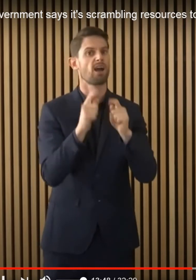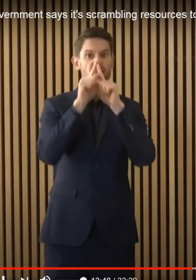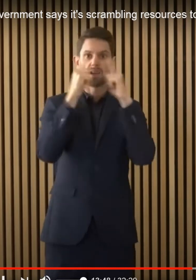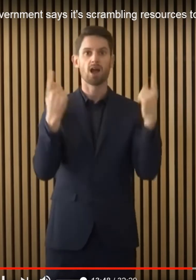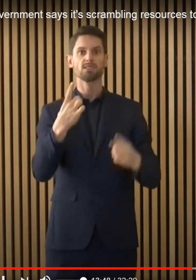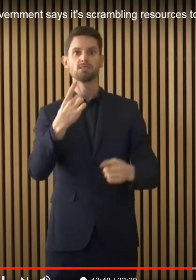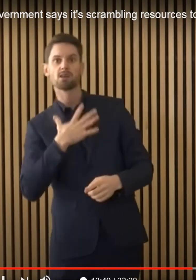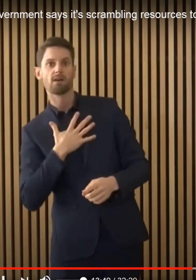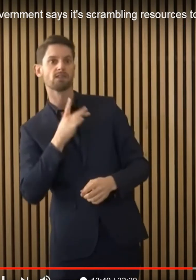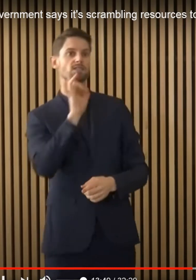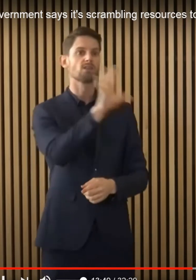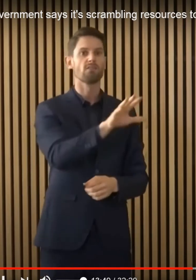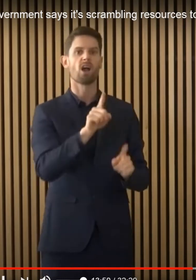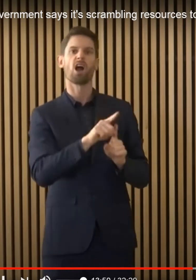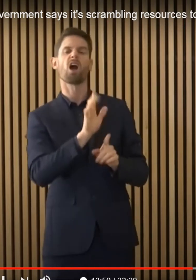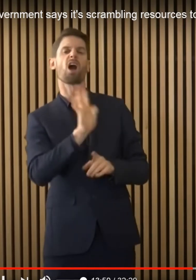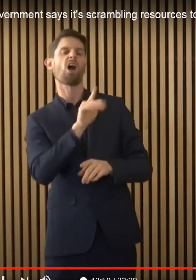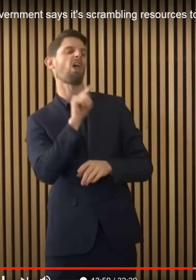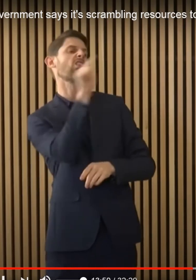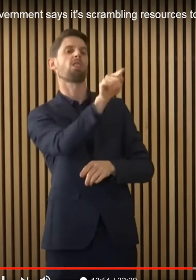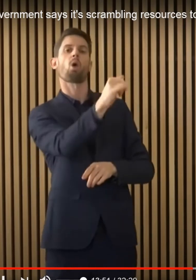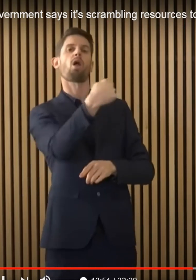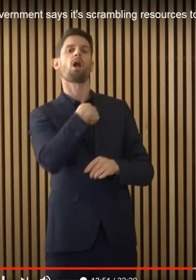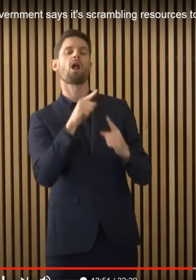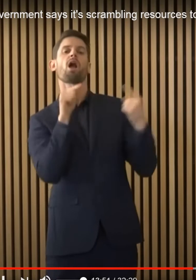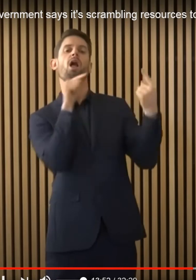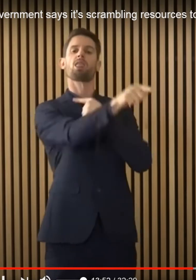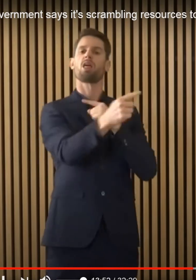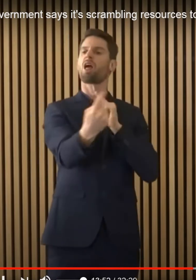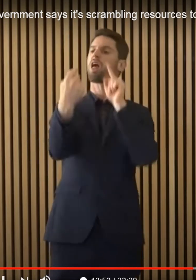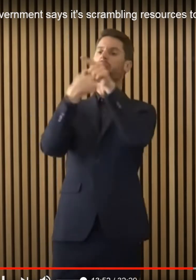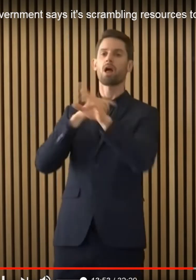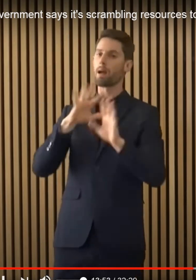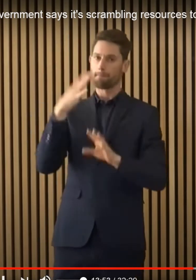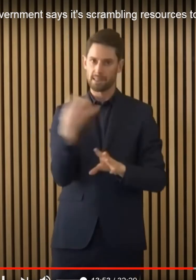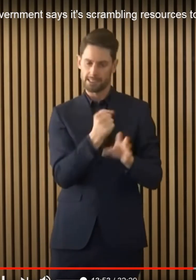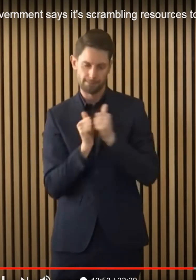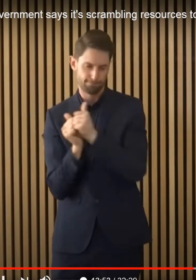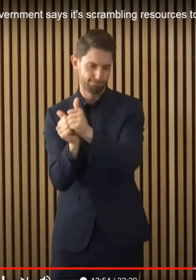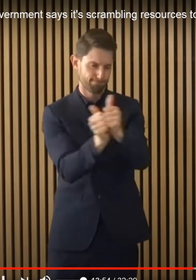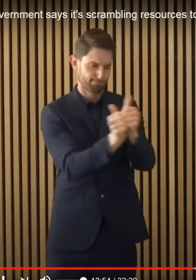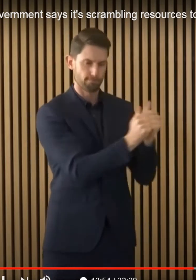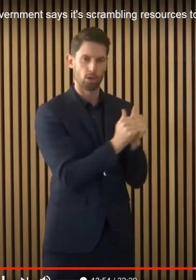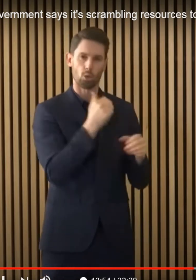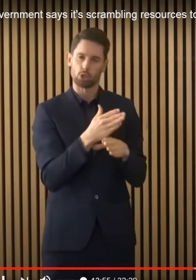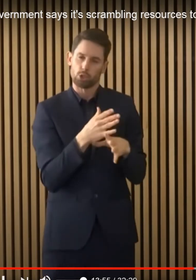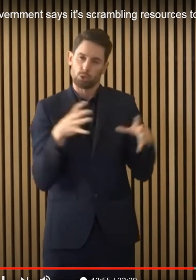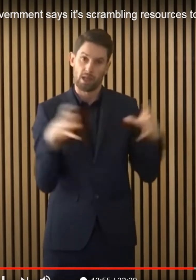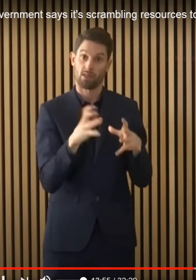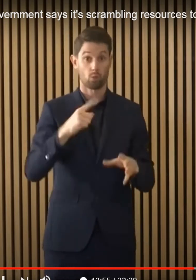this issue. This is an absolute joint response. And I just want to reiterate, our